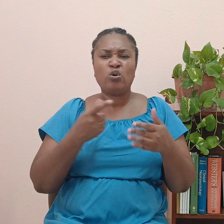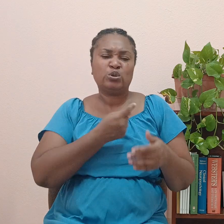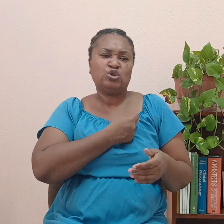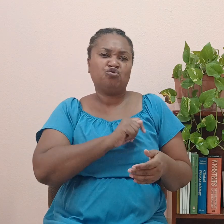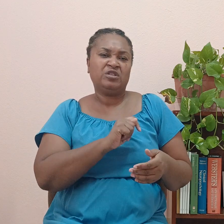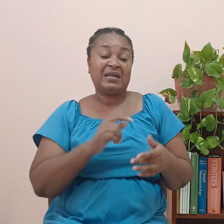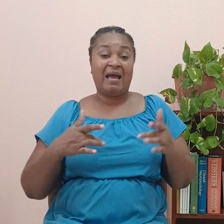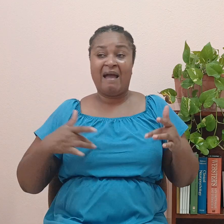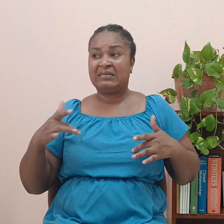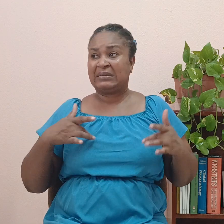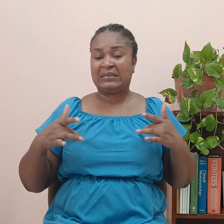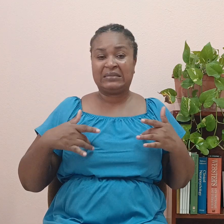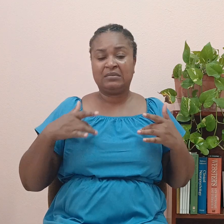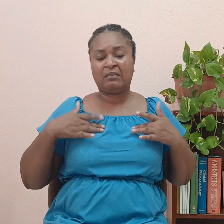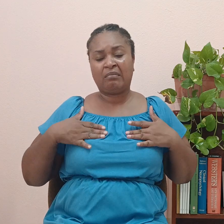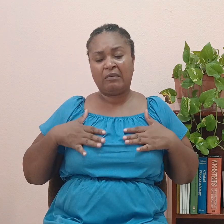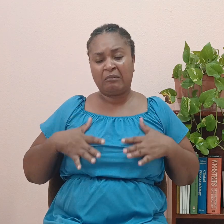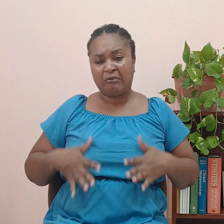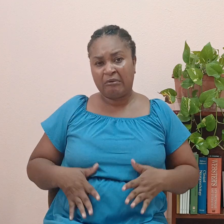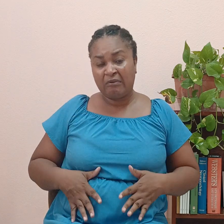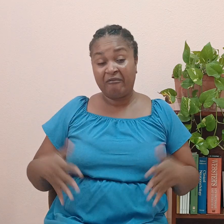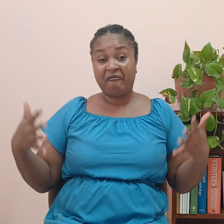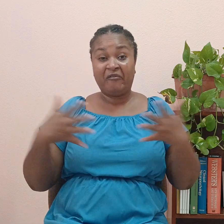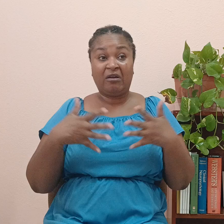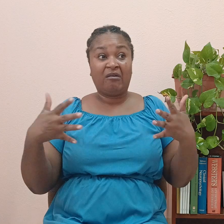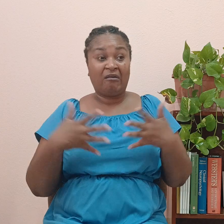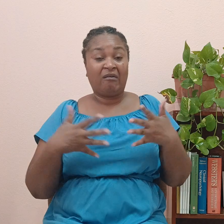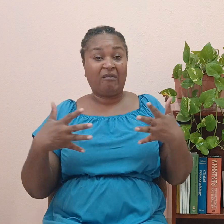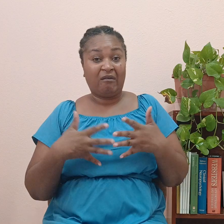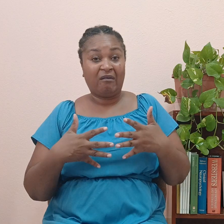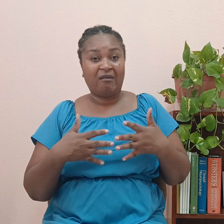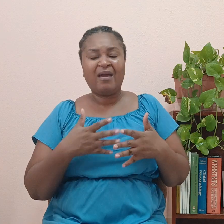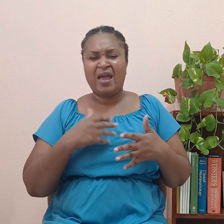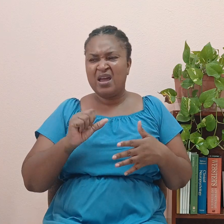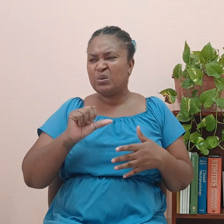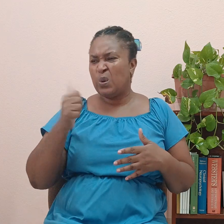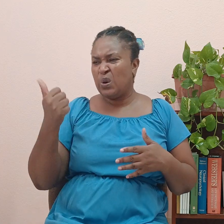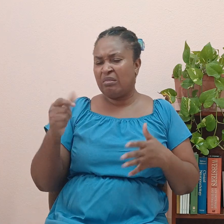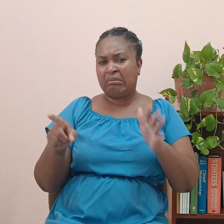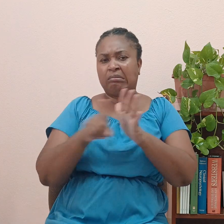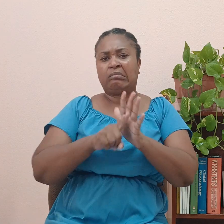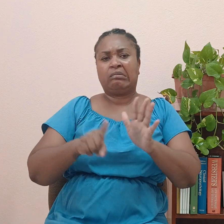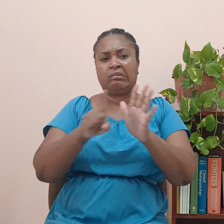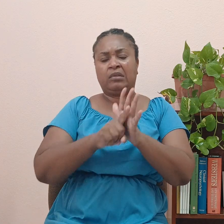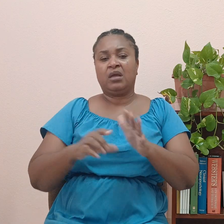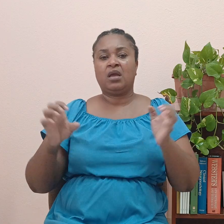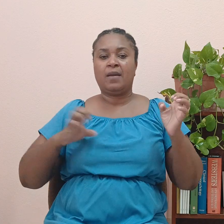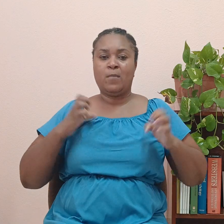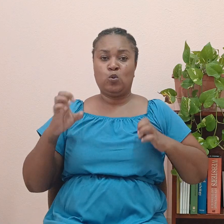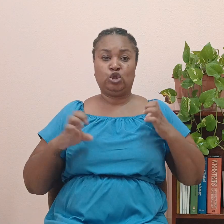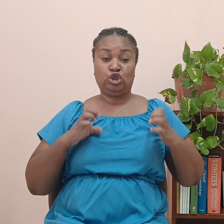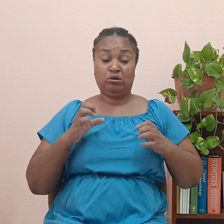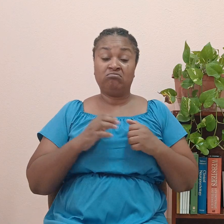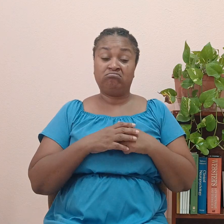depression, fear, and other negative emotions.